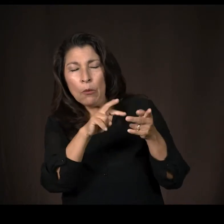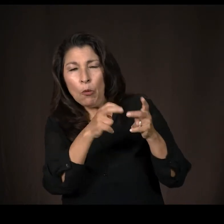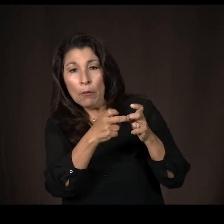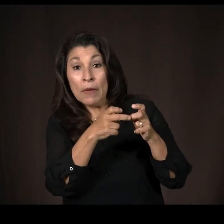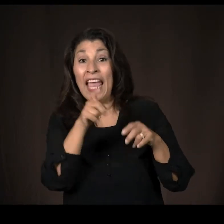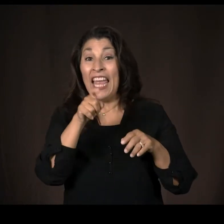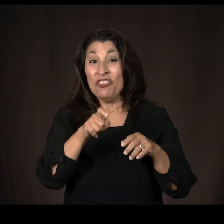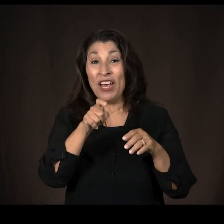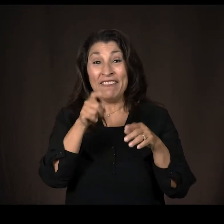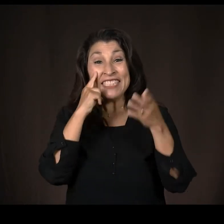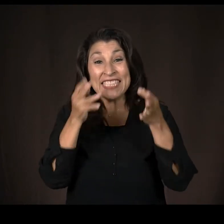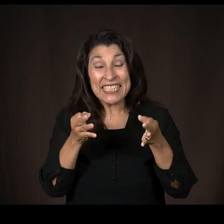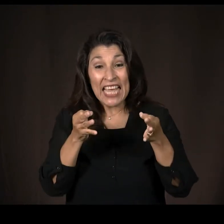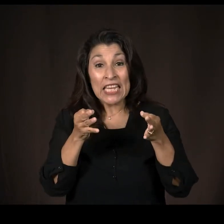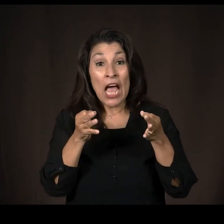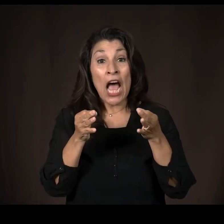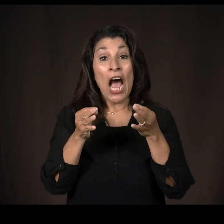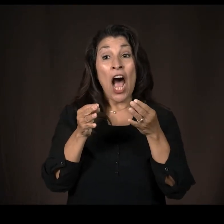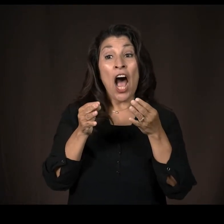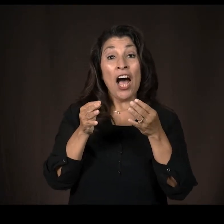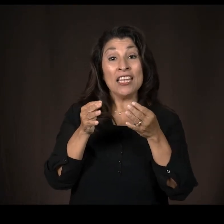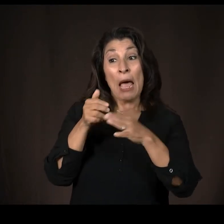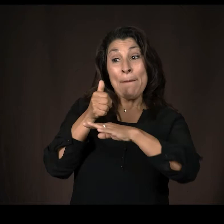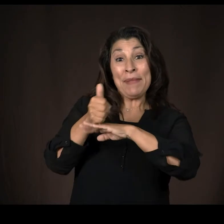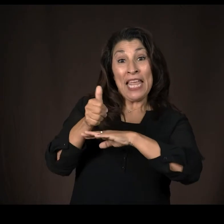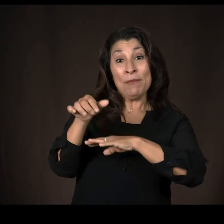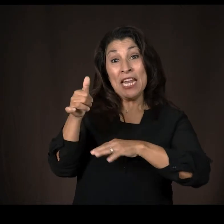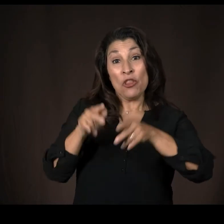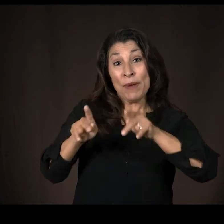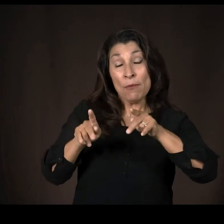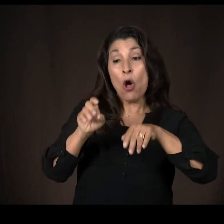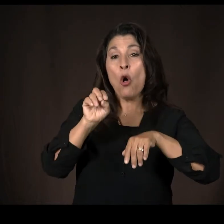choose between fixing the blame or fixing the problem.